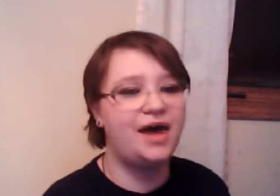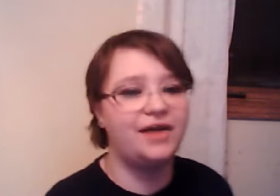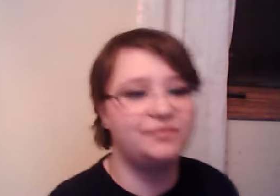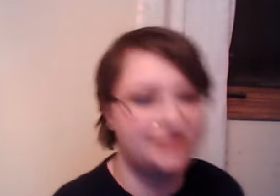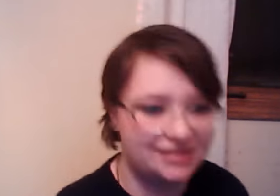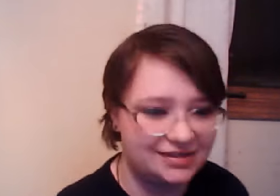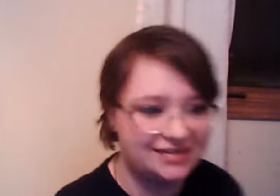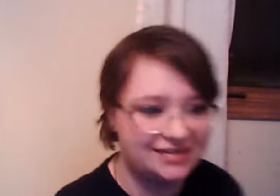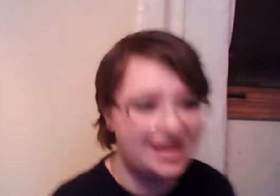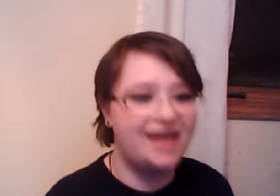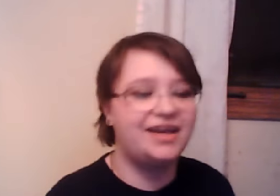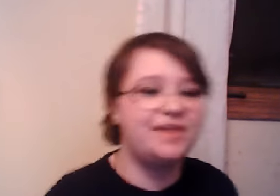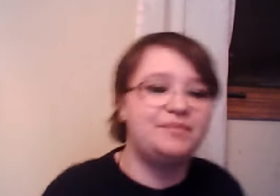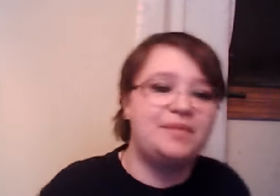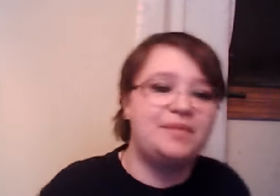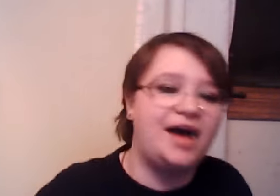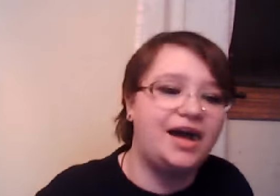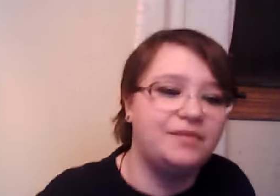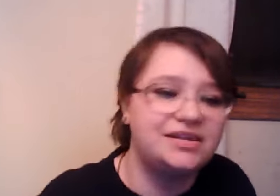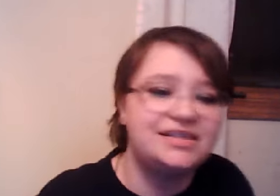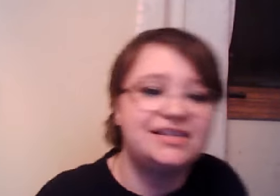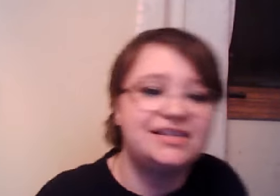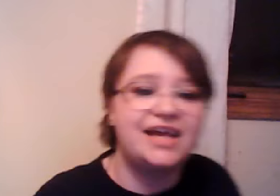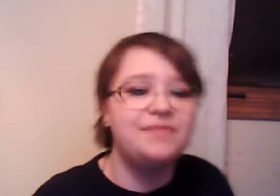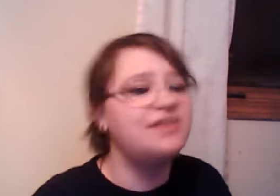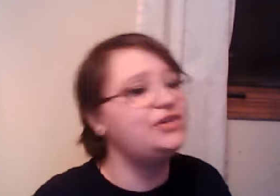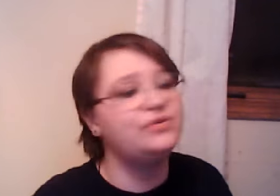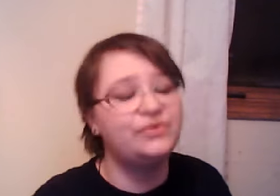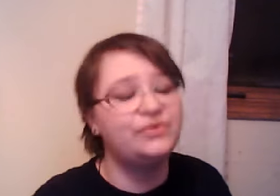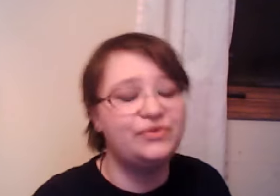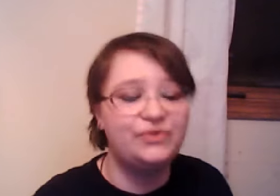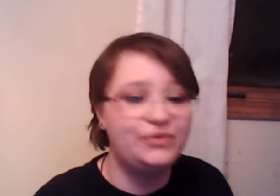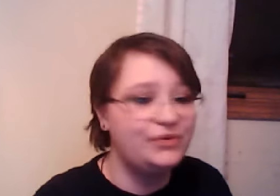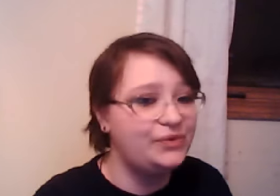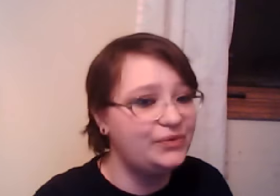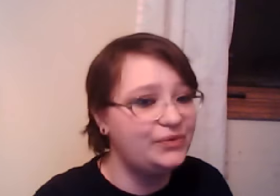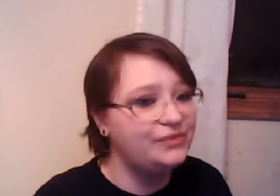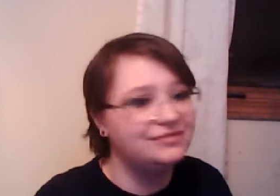hippopotamuses, and hippopotamuses like me too.